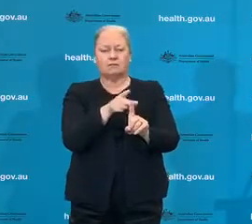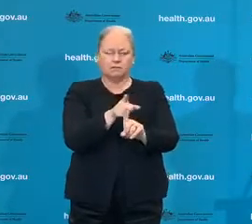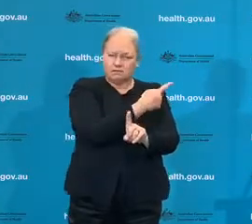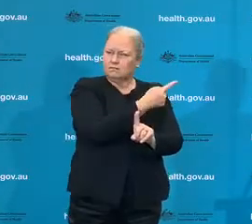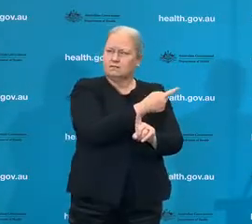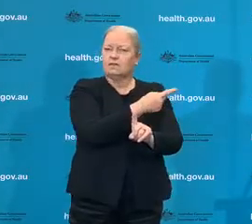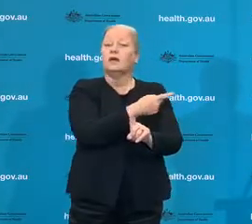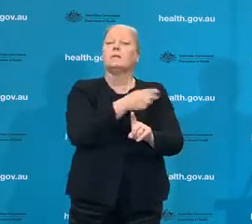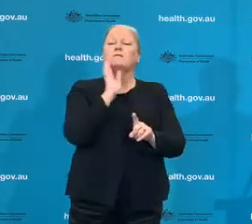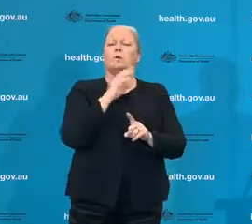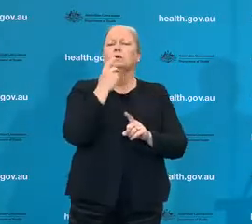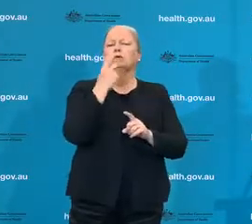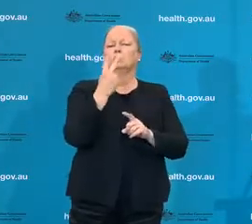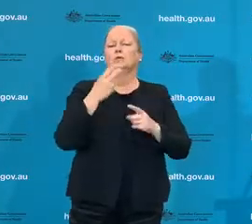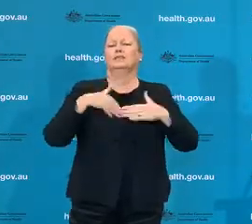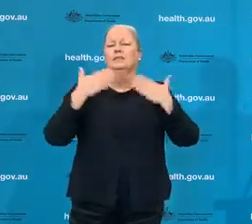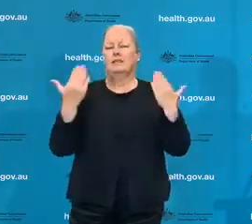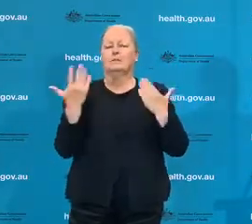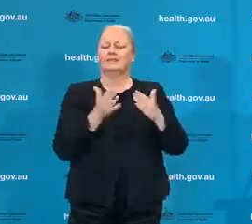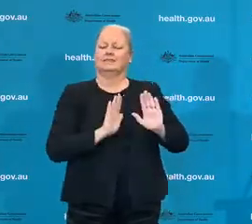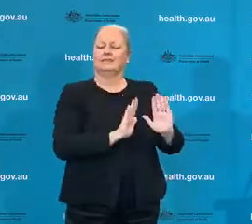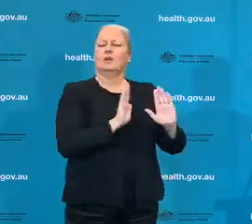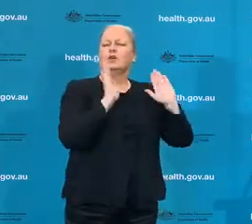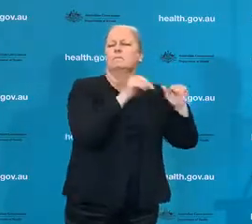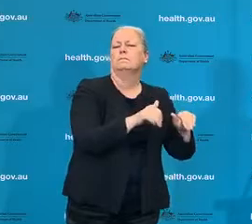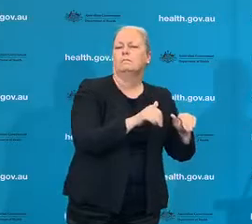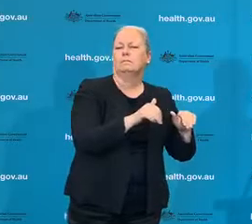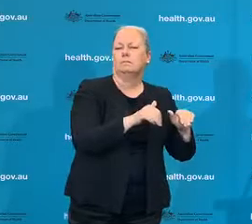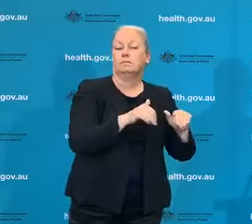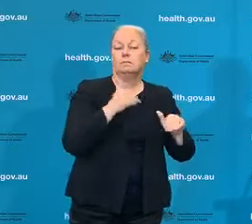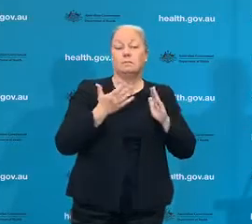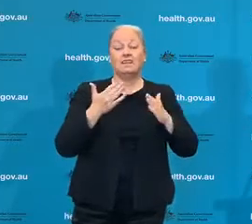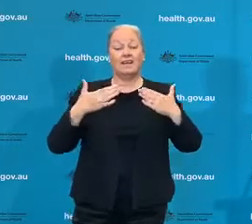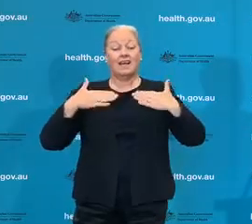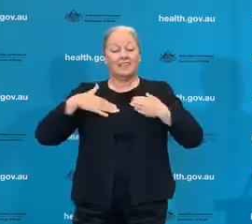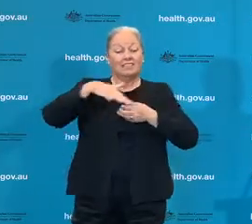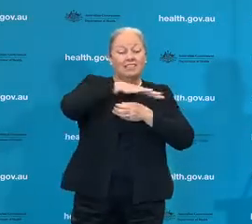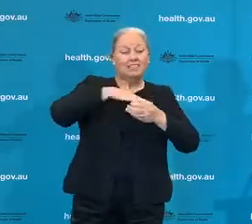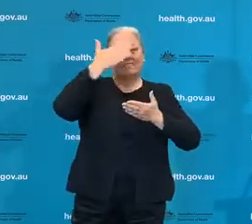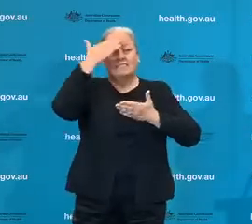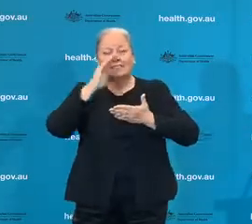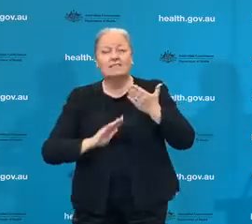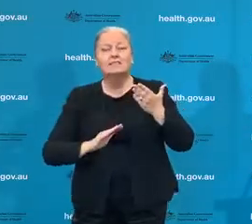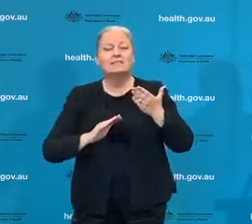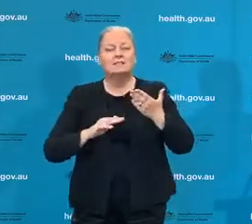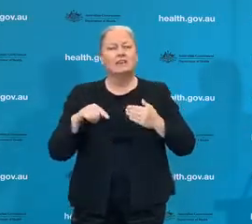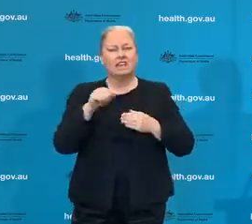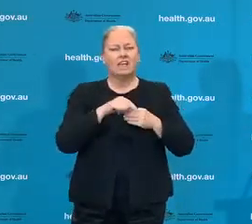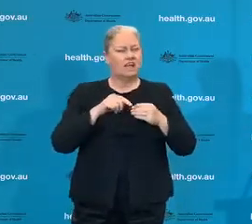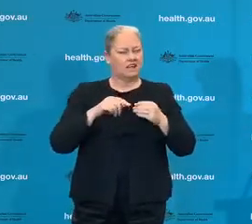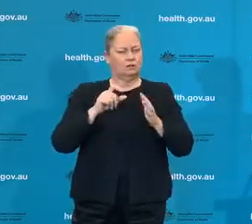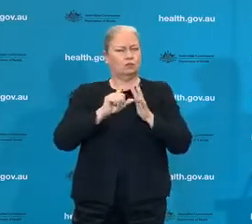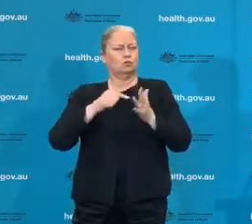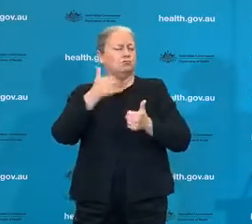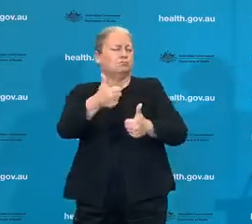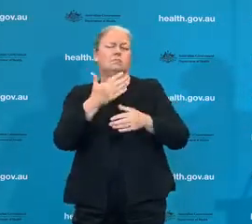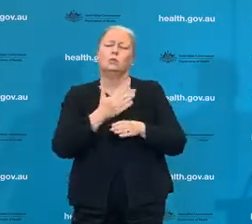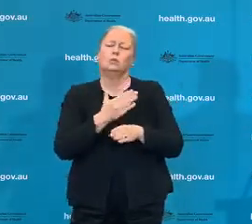are the metrics that every single public health unit are aiming for. And what is exceptionally pleasing